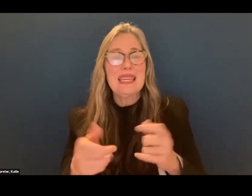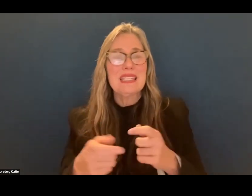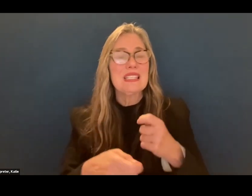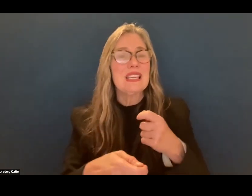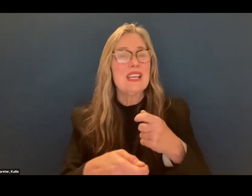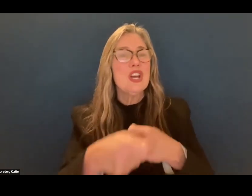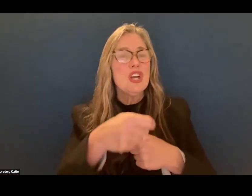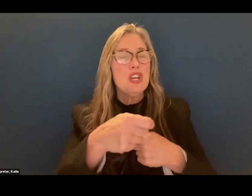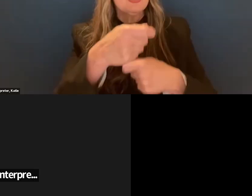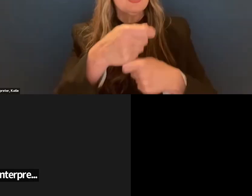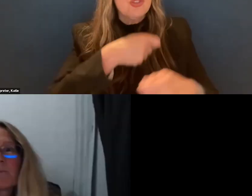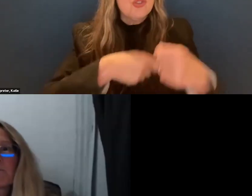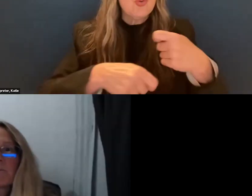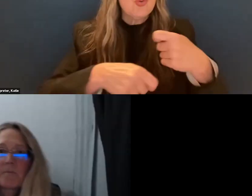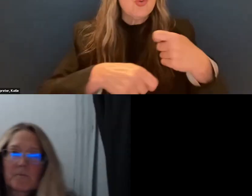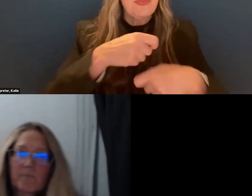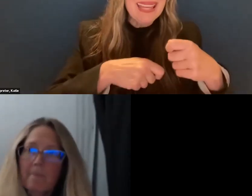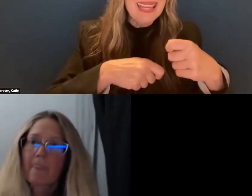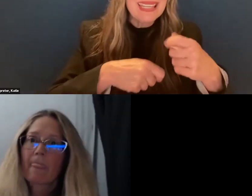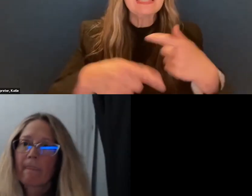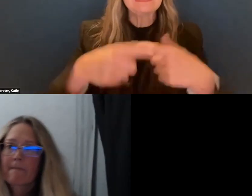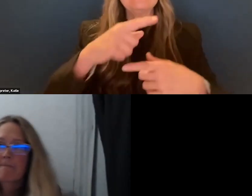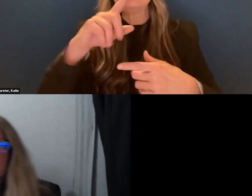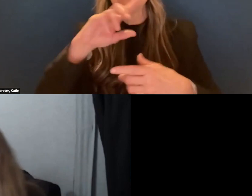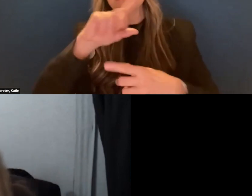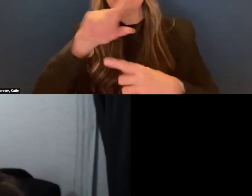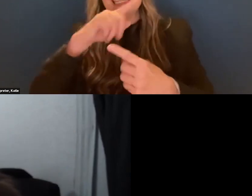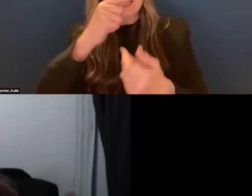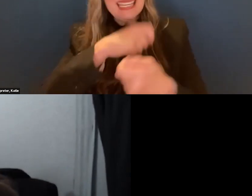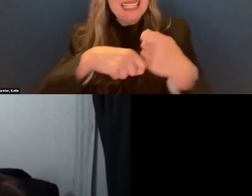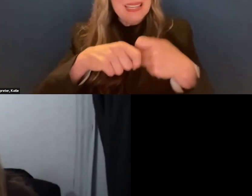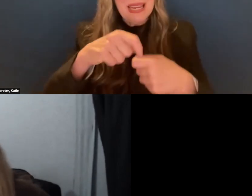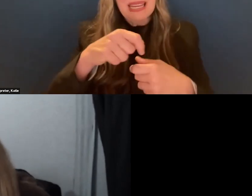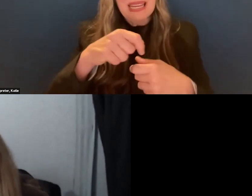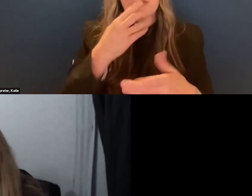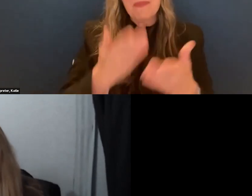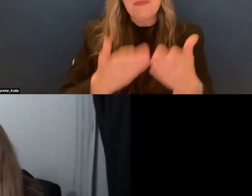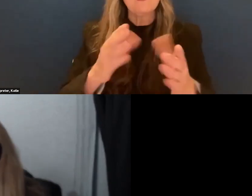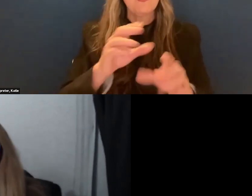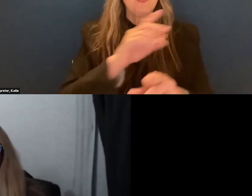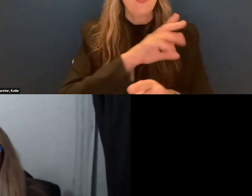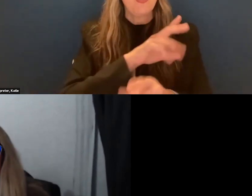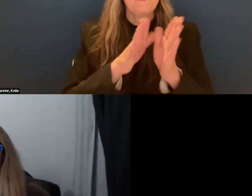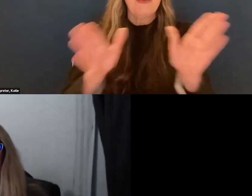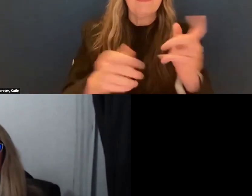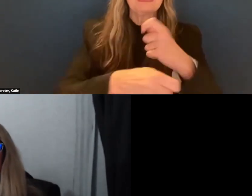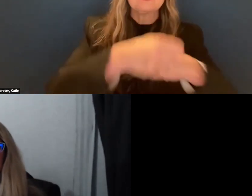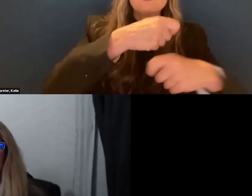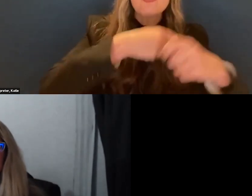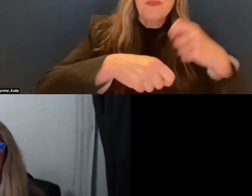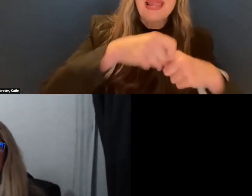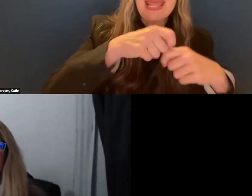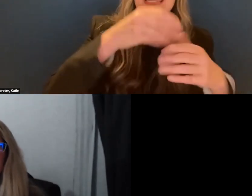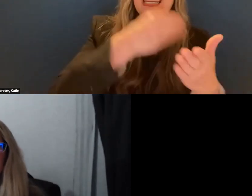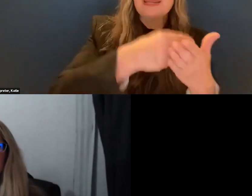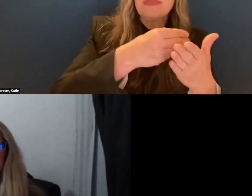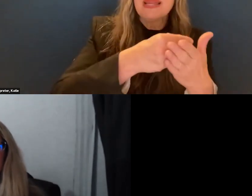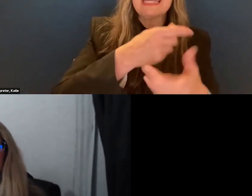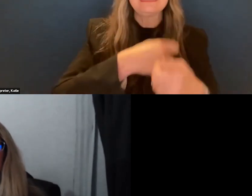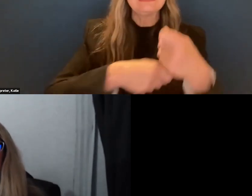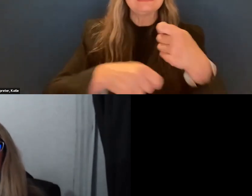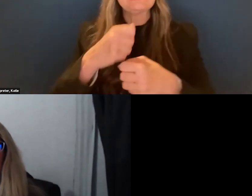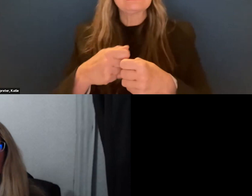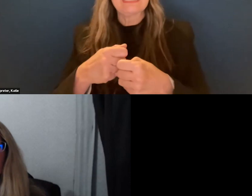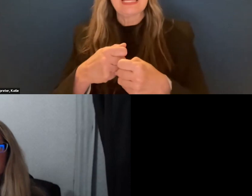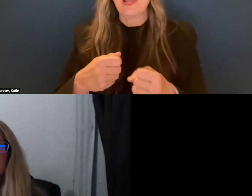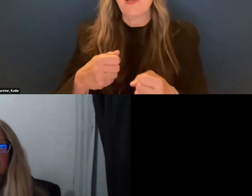go. Thank you. Thank you. Okay, so next we'll move to item